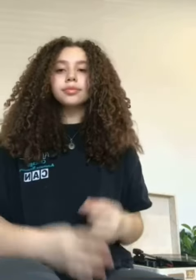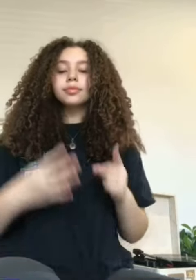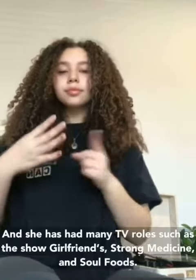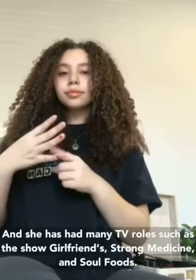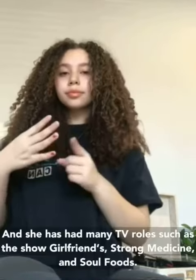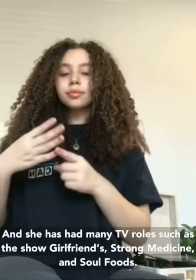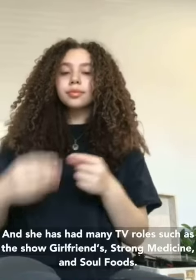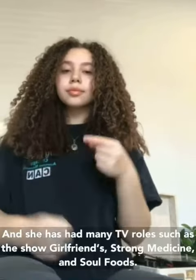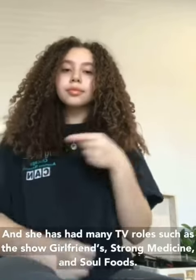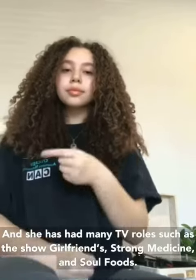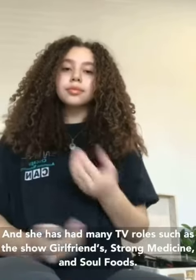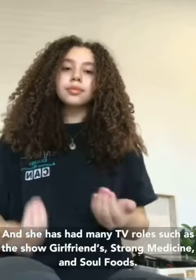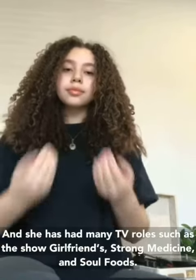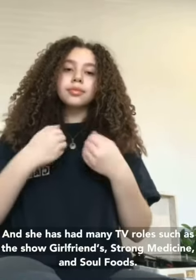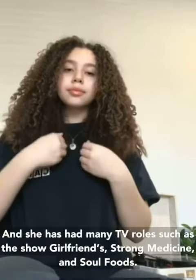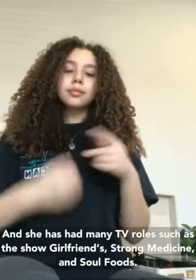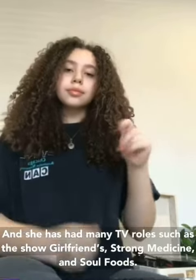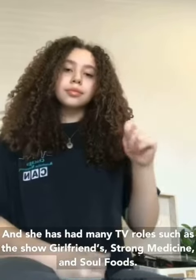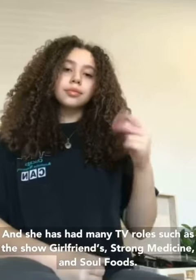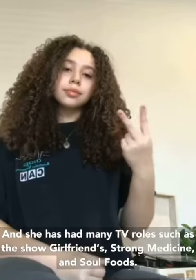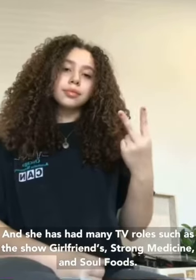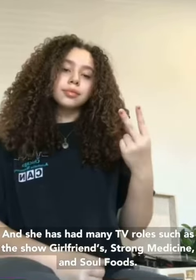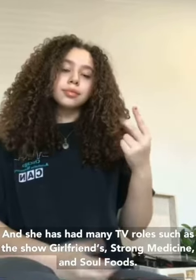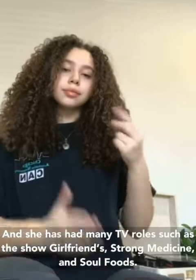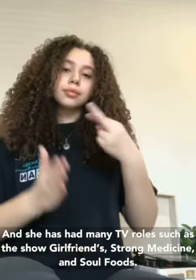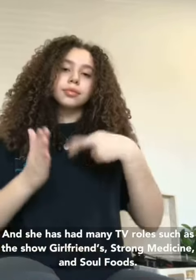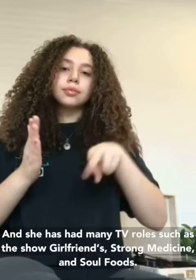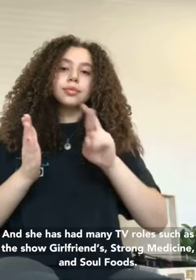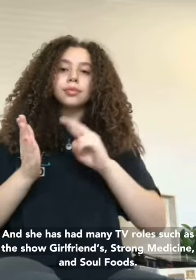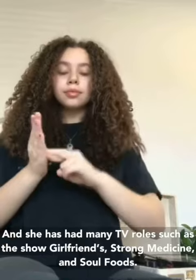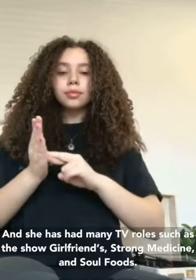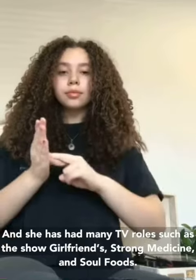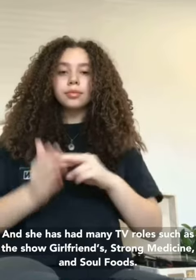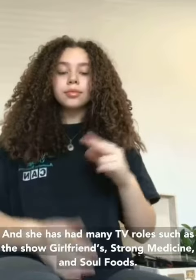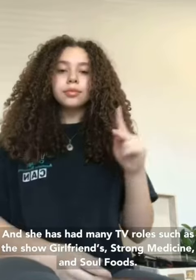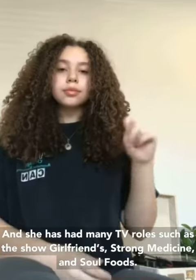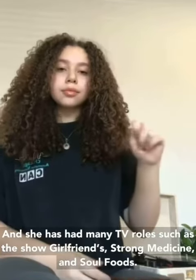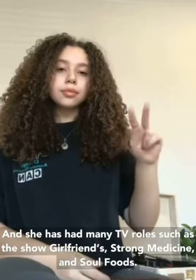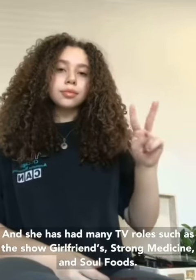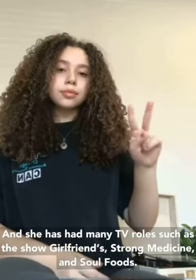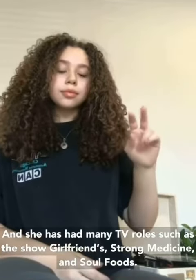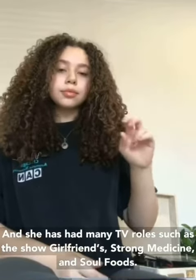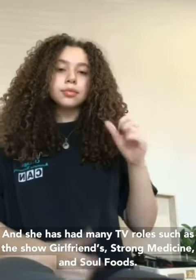And she has had many TV show roles, such as the show Girlfriends, Strong Medicine, and Soul Foods.